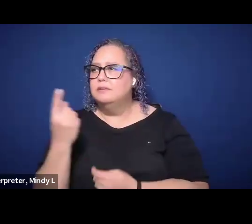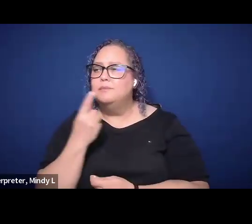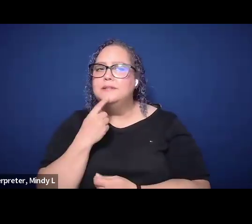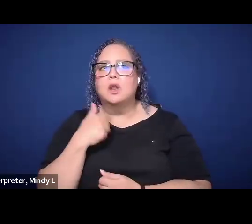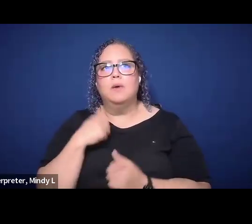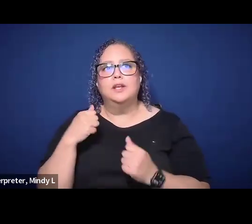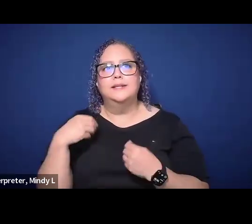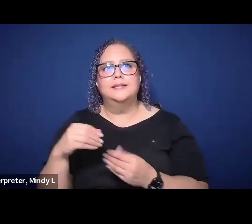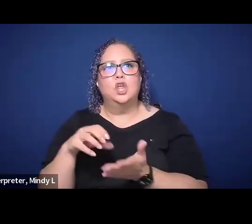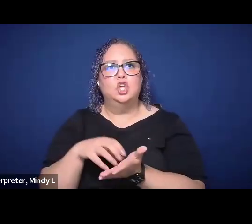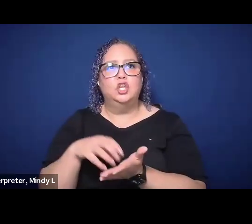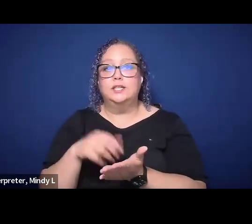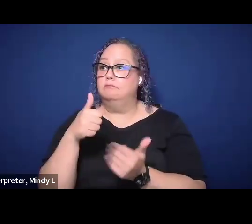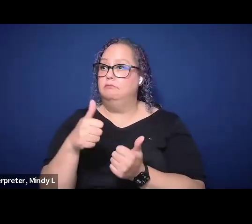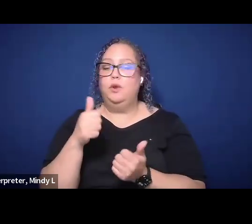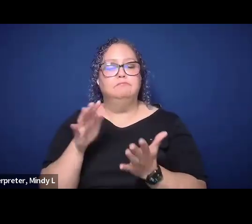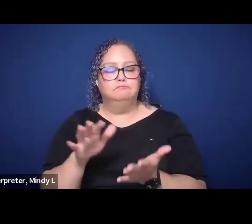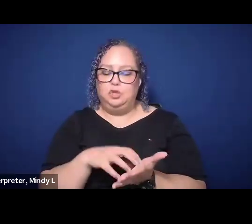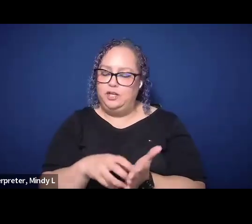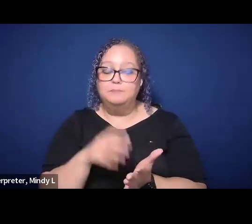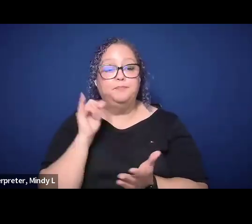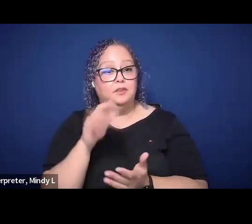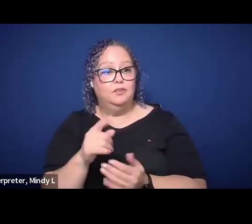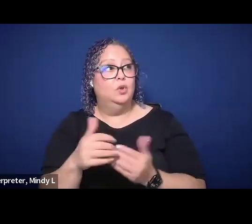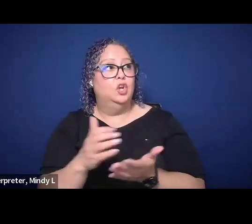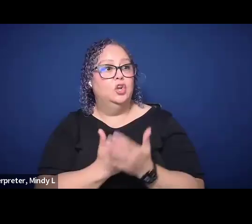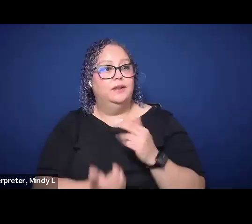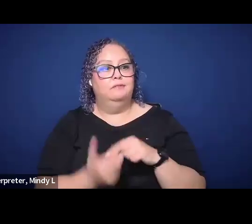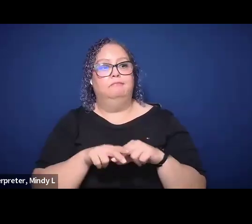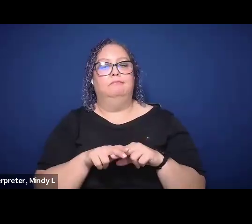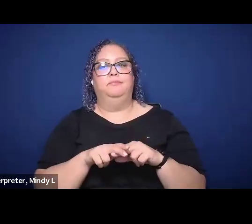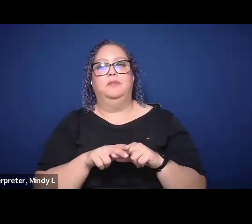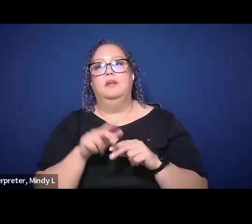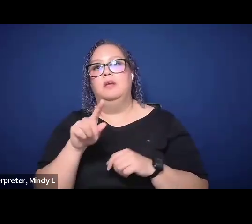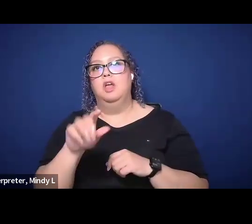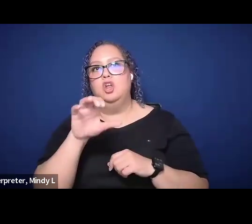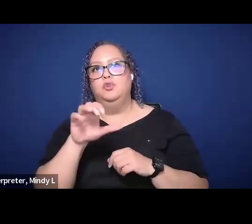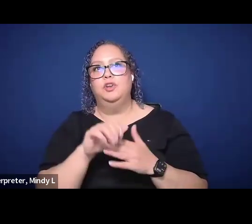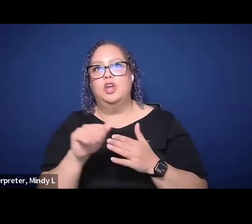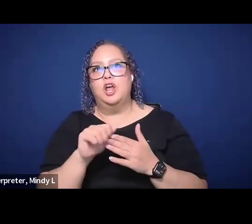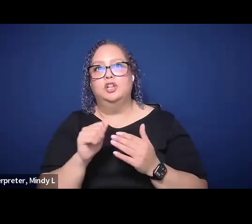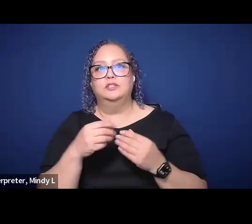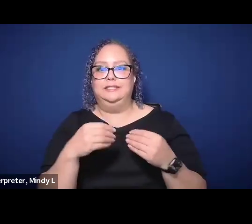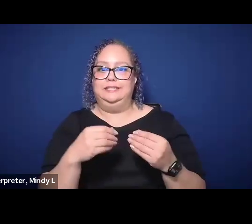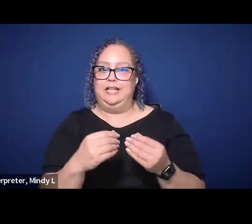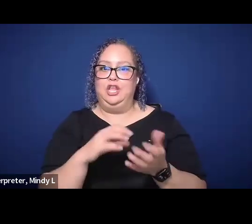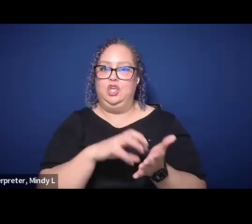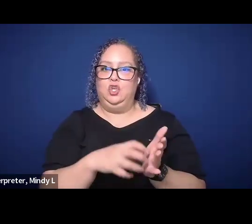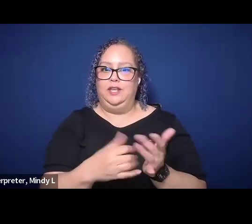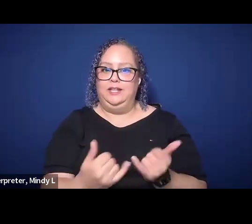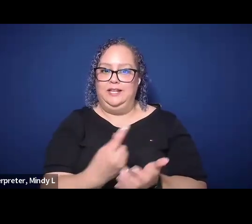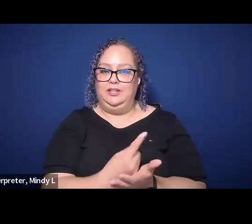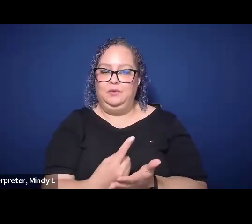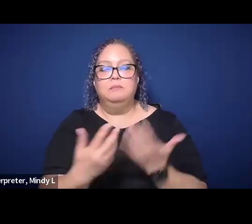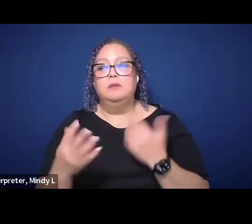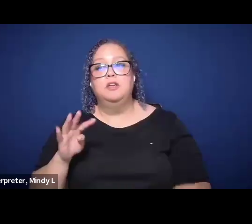So perfect, we'll go with that. If you make $100 selling cookies this week, let's say you decide that you're going to spend 45% of